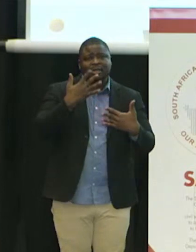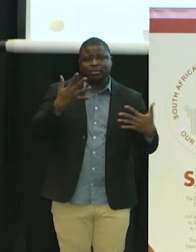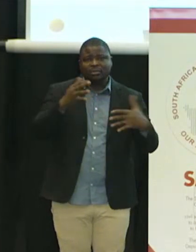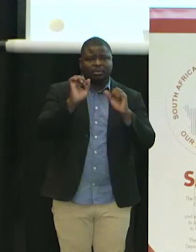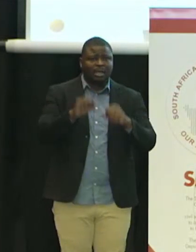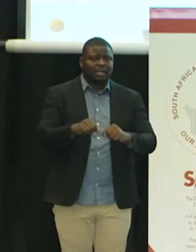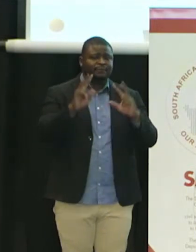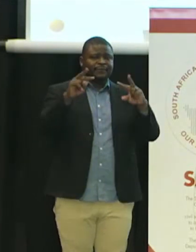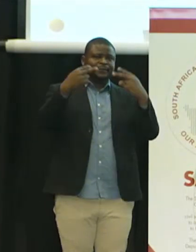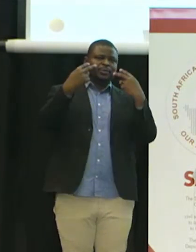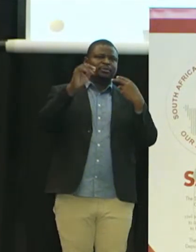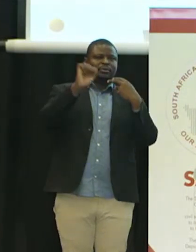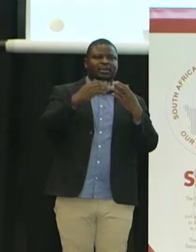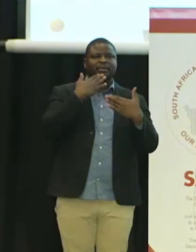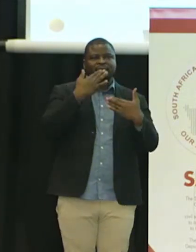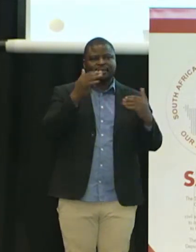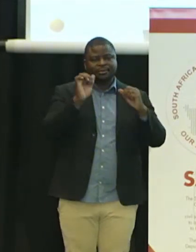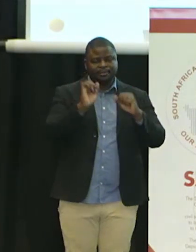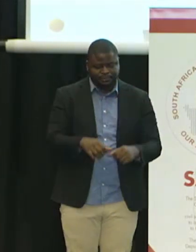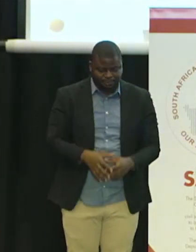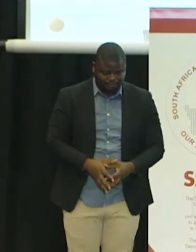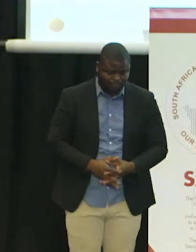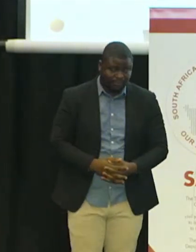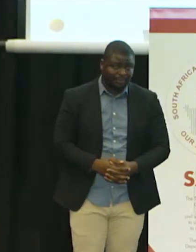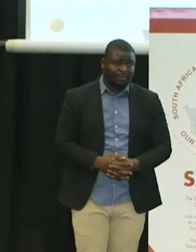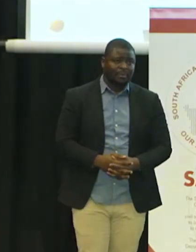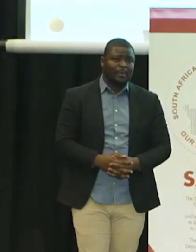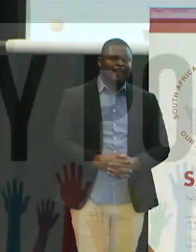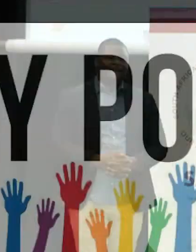for listening to me. Thank you.